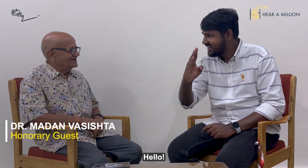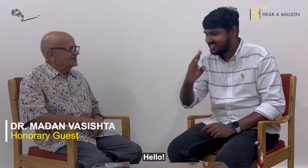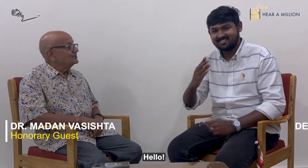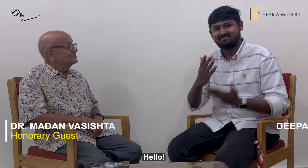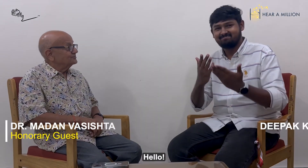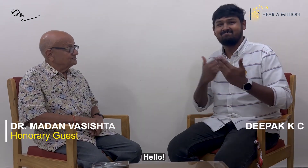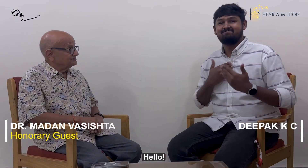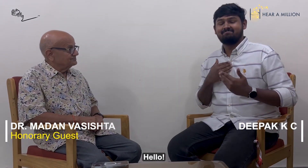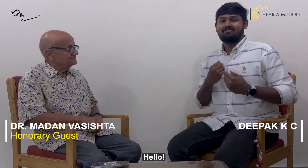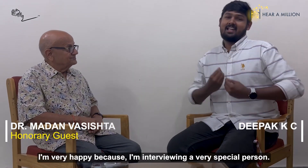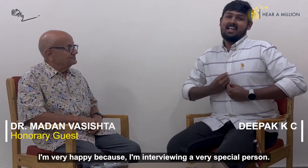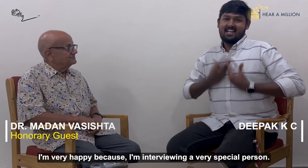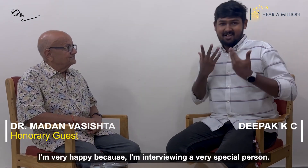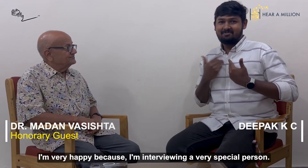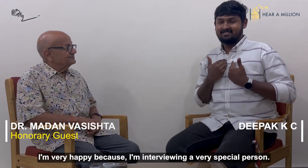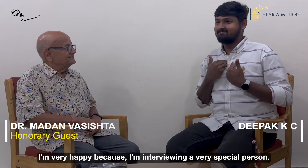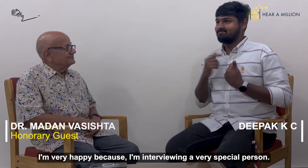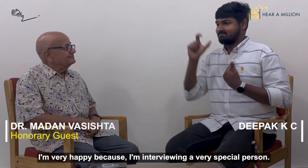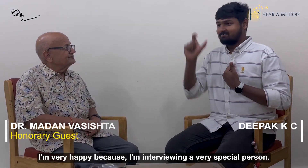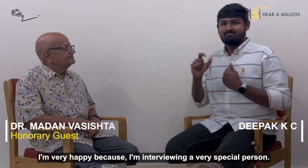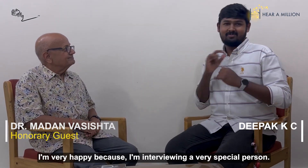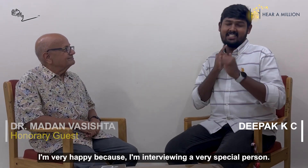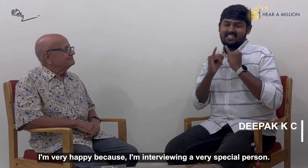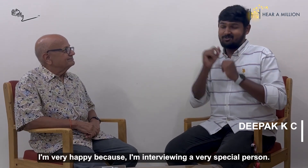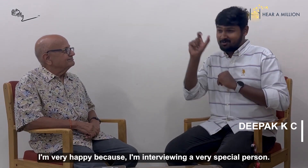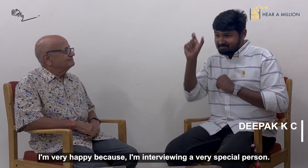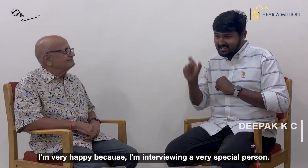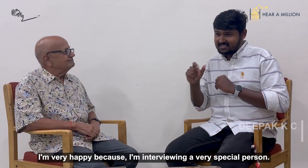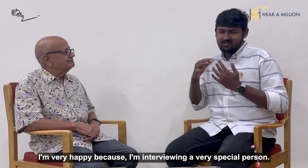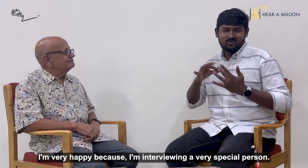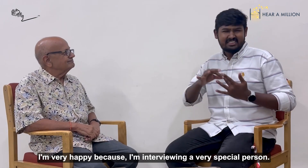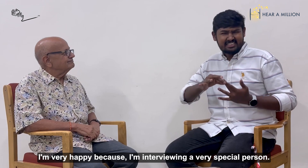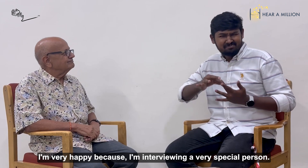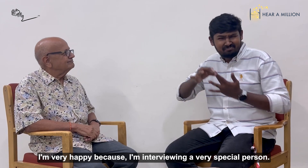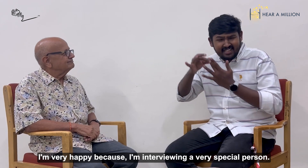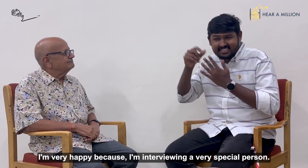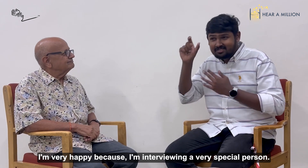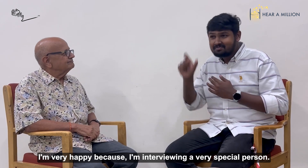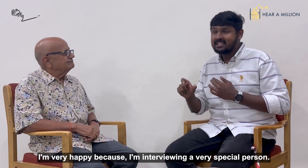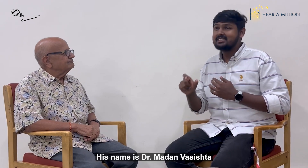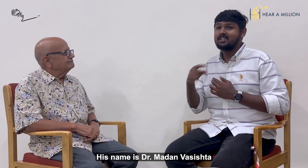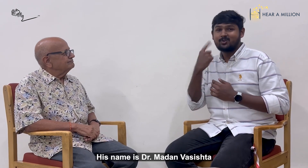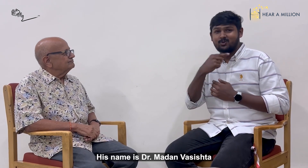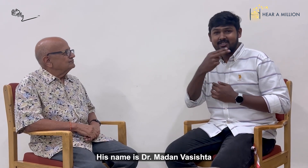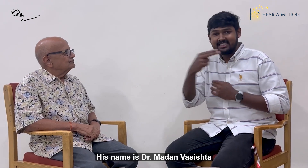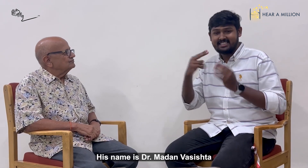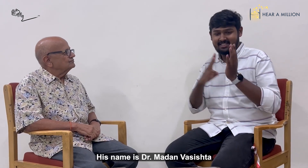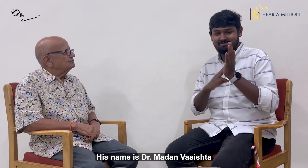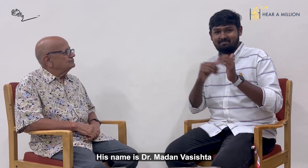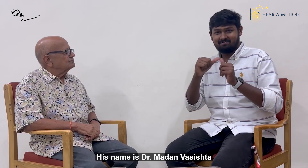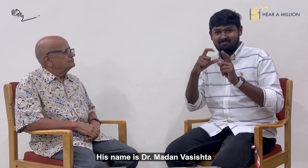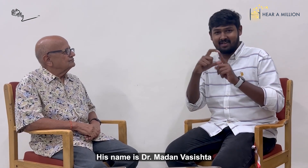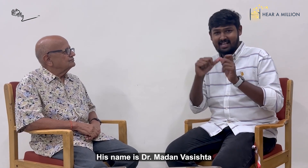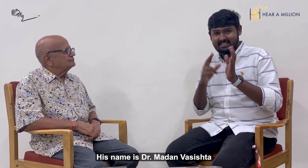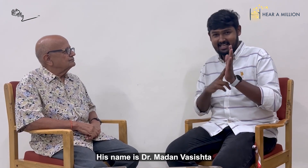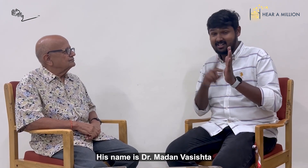Hello. I'm very happy because I'm interviewing a very special person today. His name is Dr. Madan